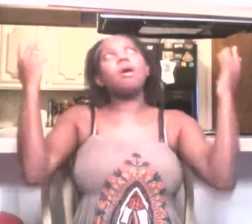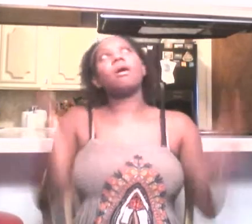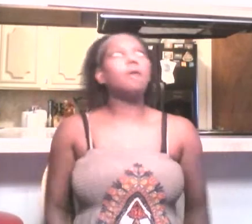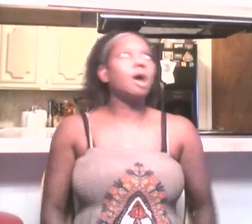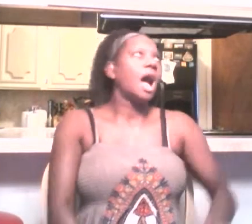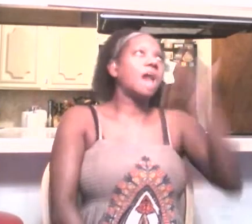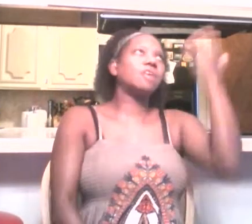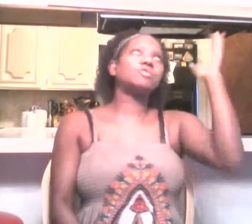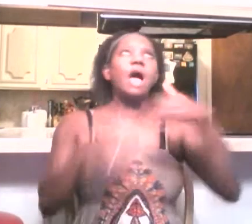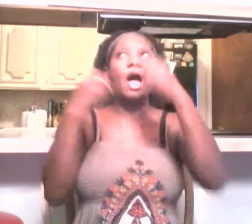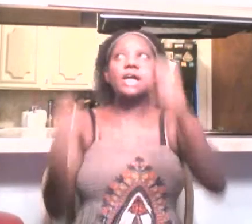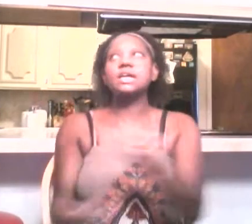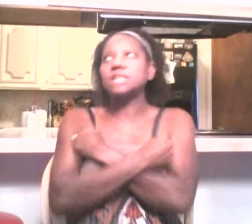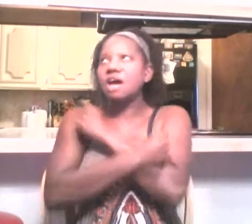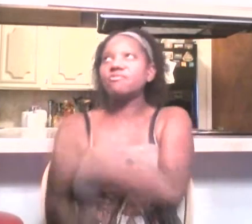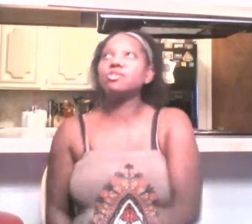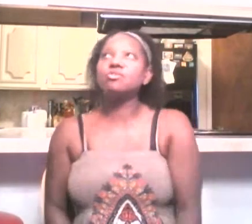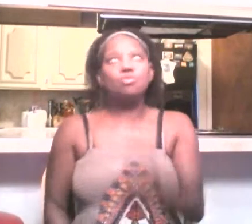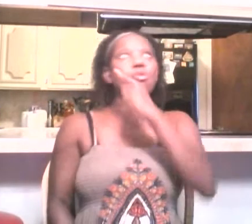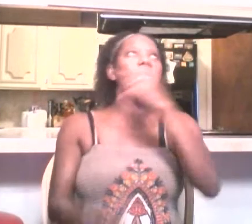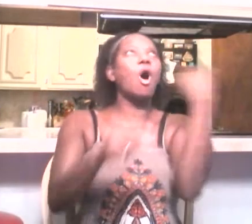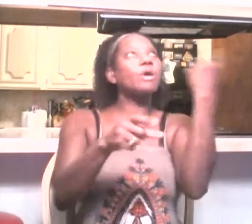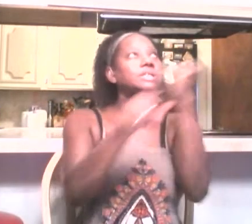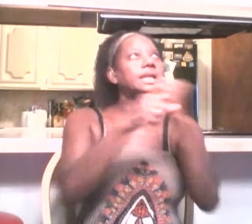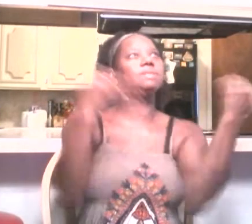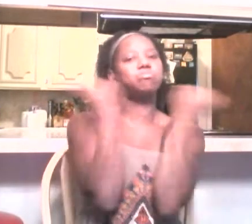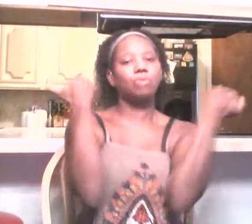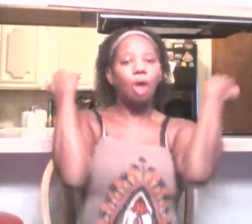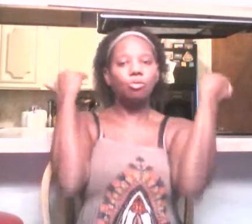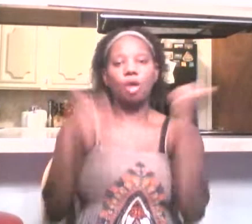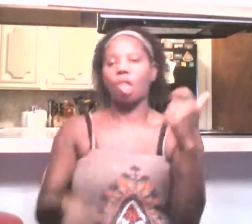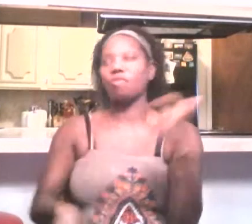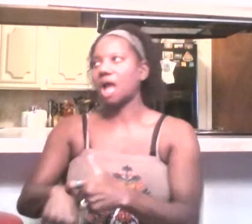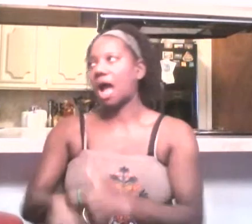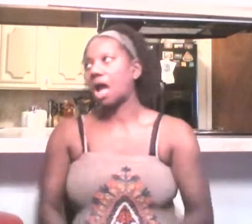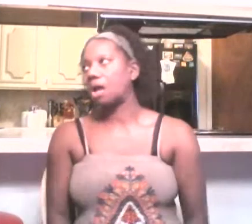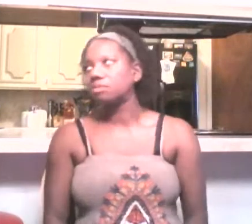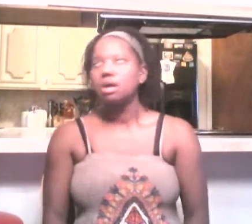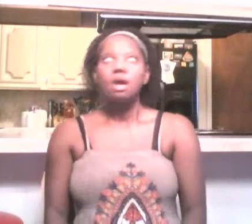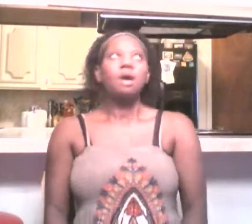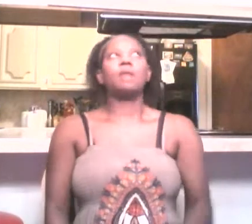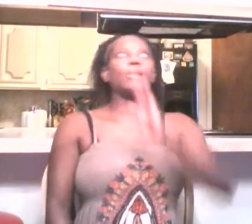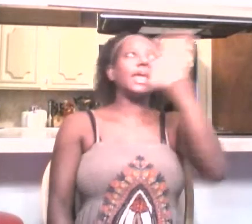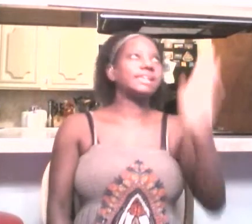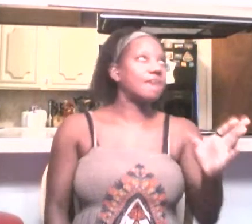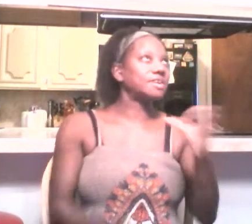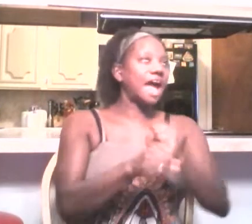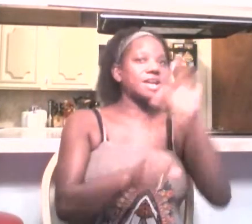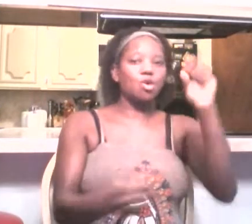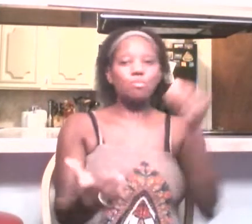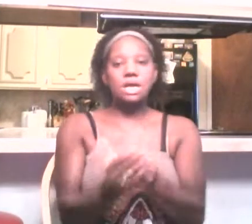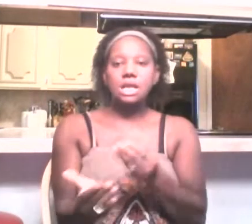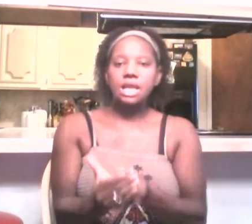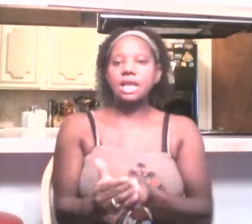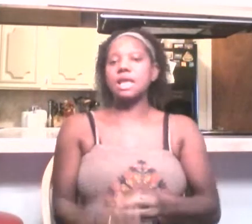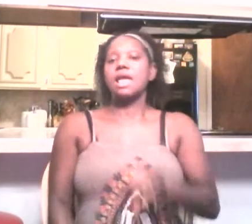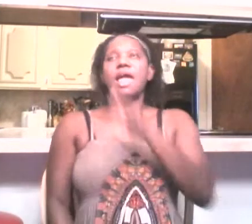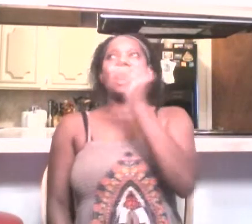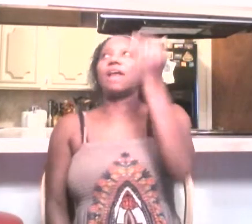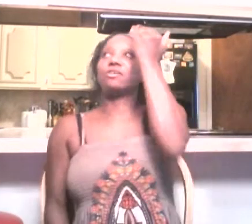Oh, I don't know how I can love you. You always get us broke all the time. And we ain't never got no money. And I don't even